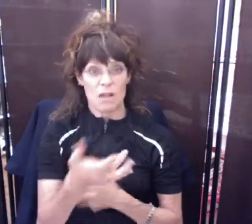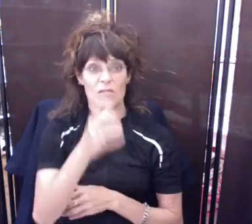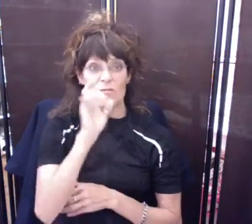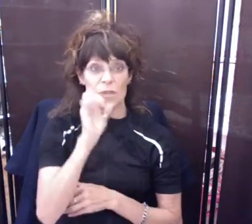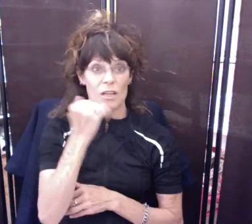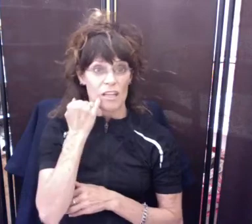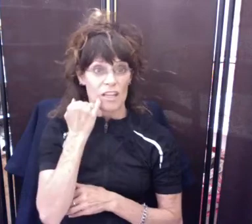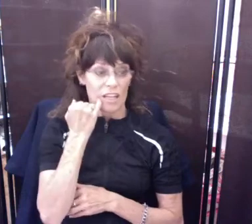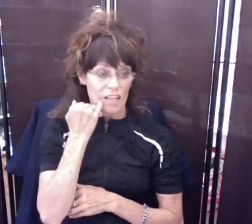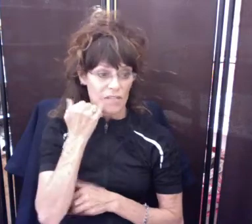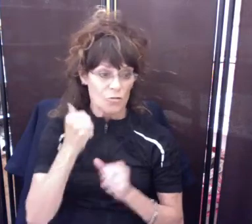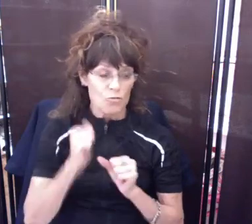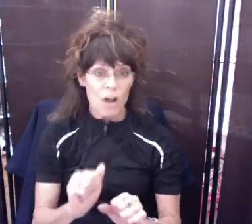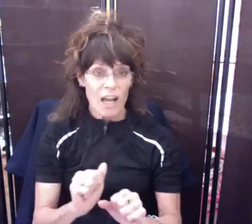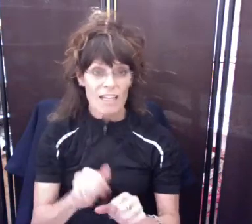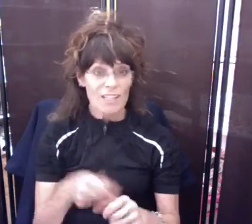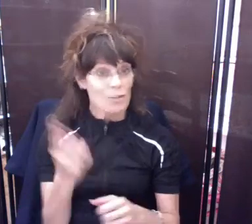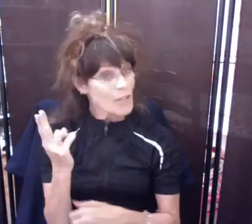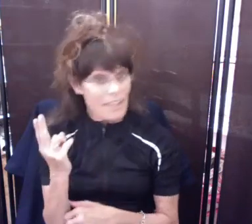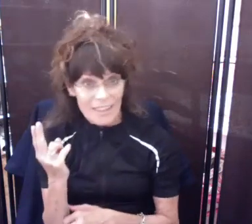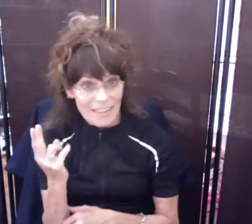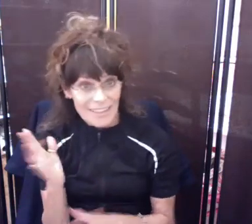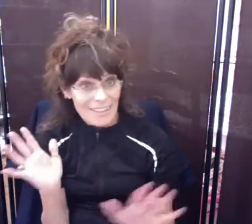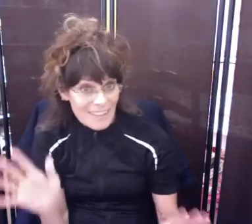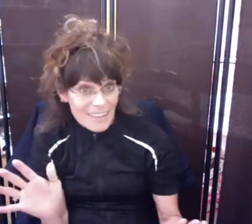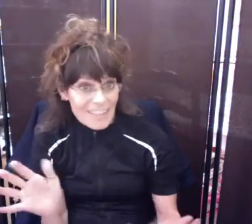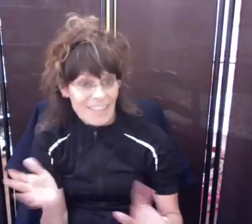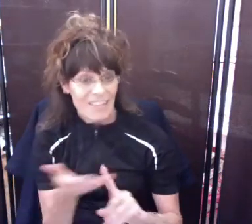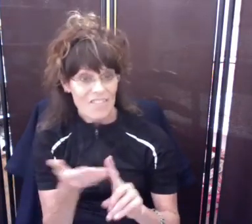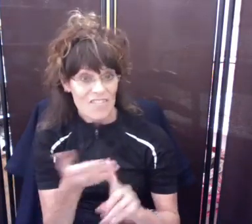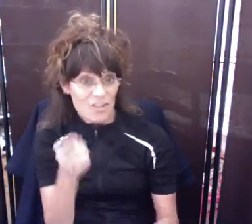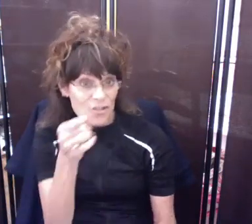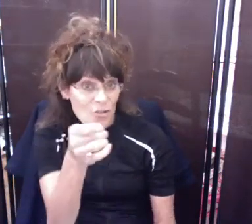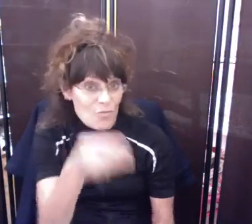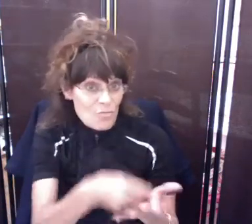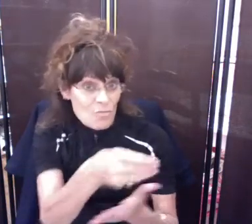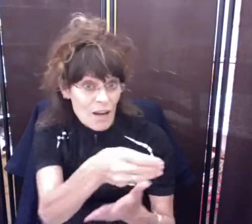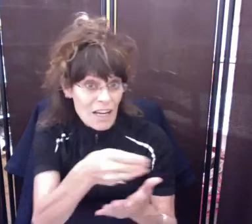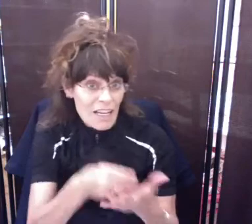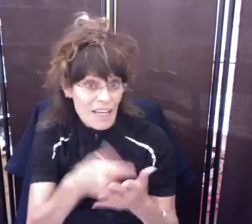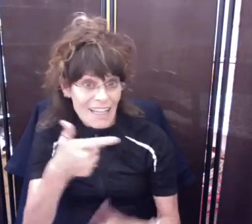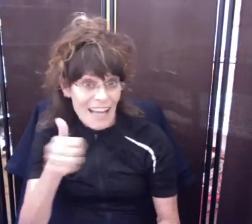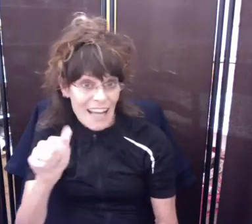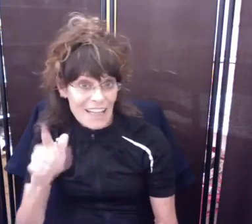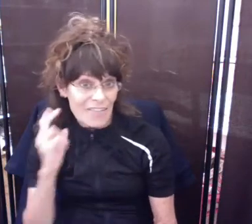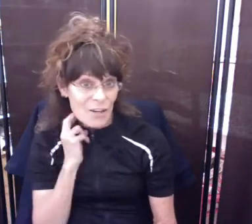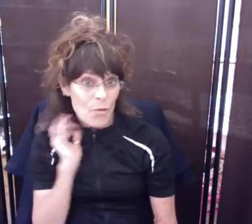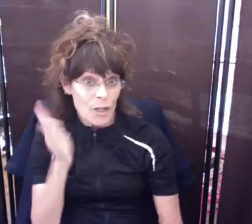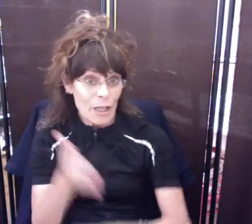from the power. So if it has to convince you that buying a gallon of vodka will improve your recovery, then that's what